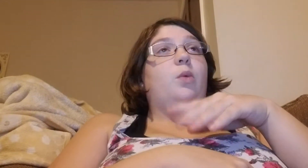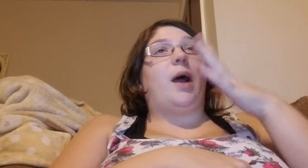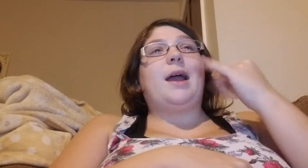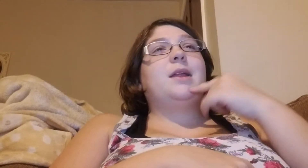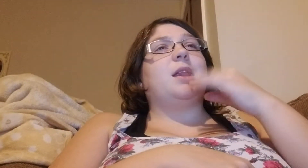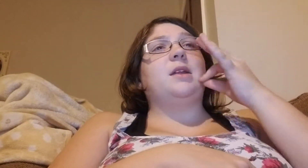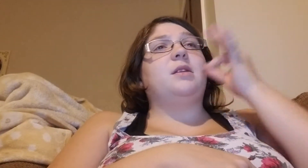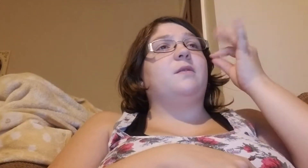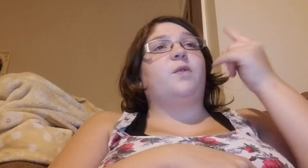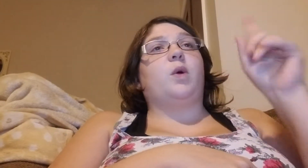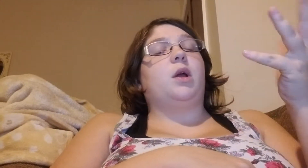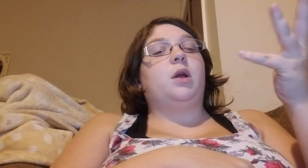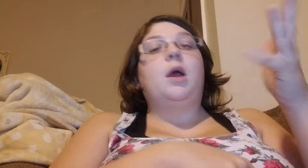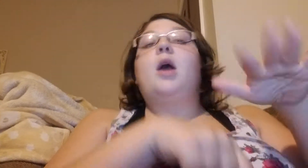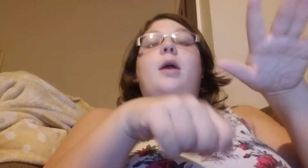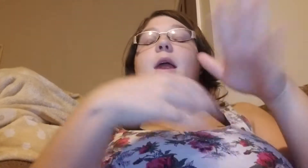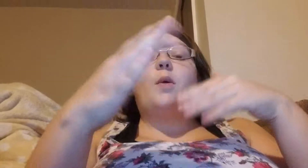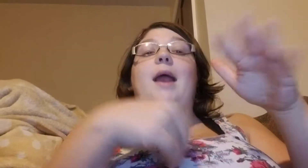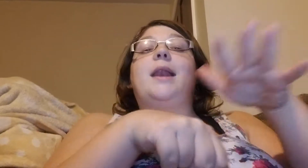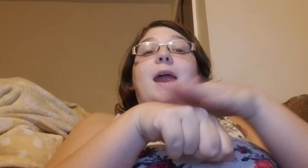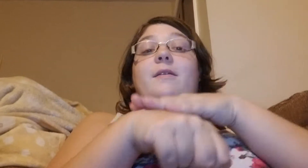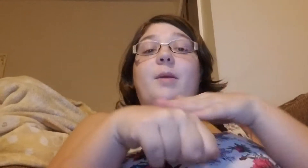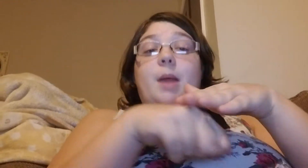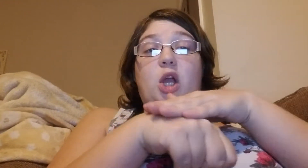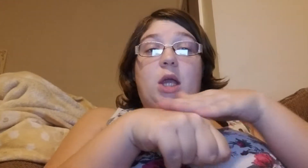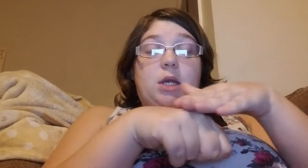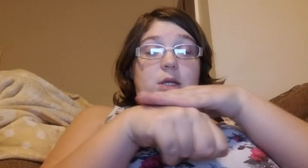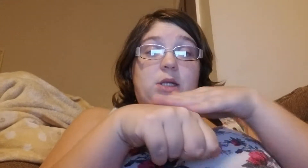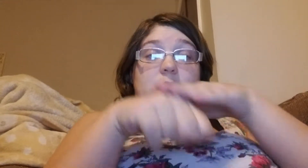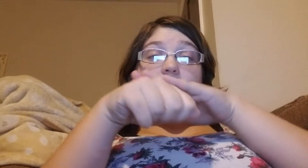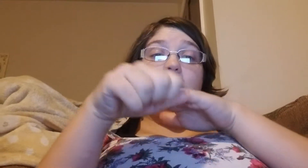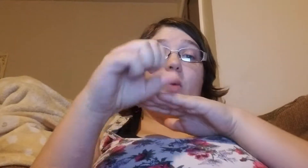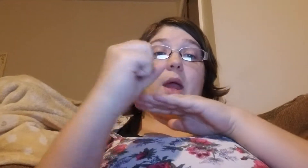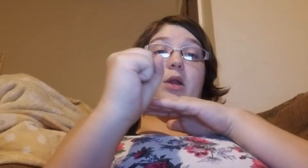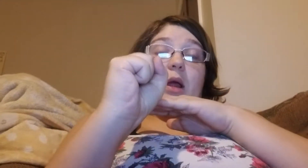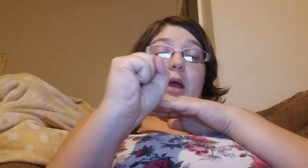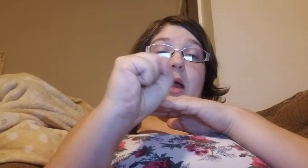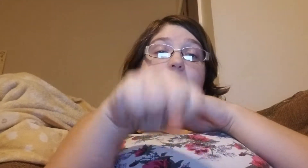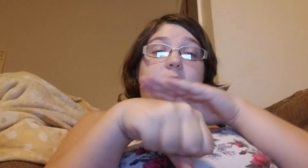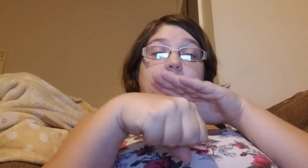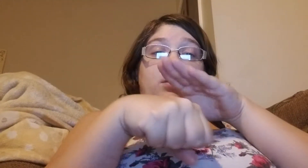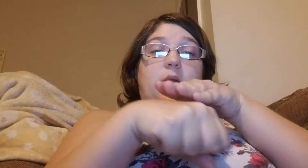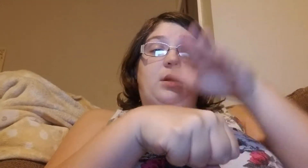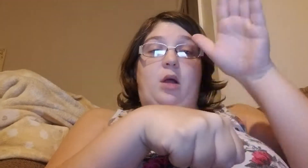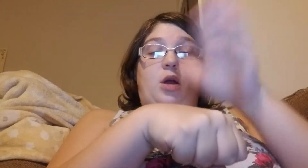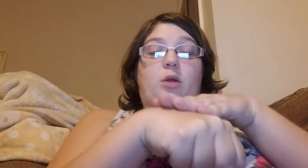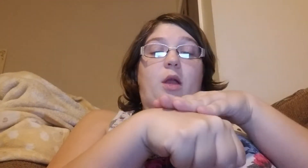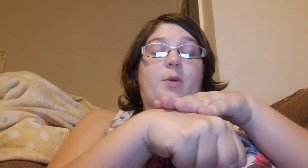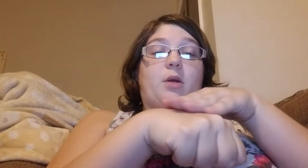Why I said Indian for? Anyway, Native American. This is the other way, like a S on the top of your